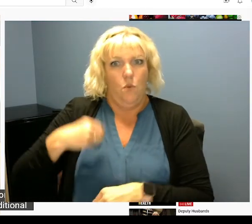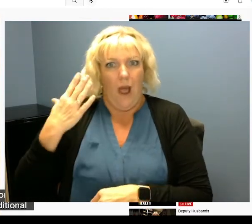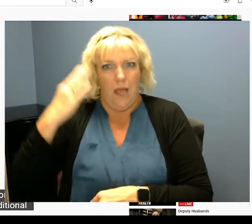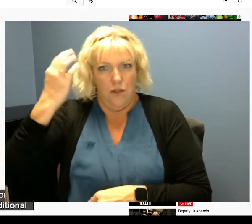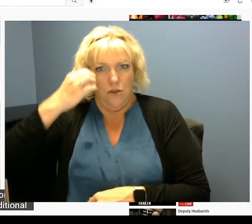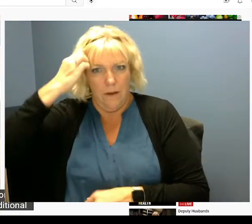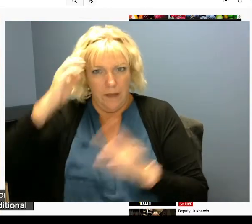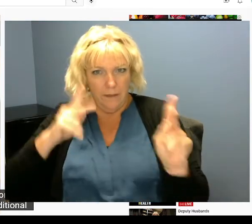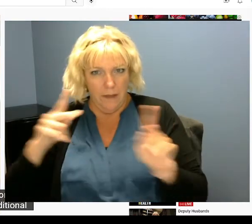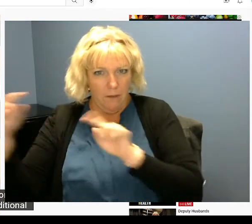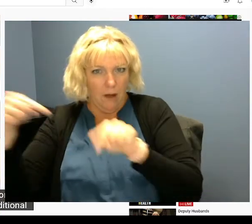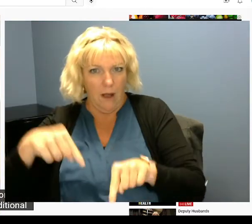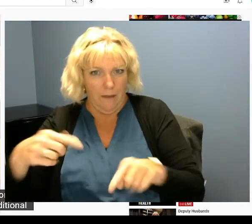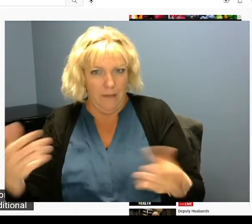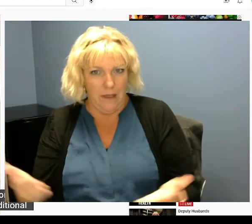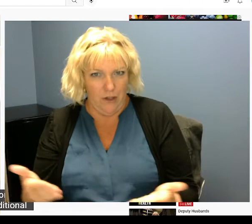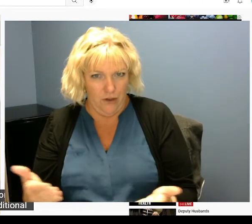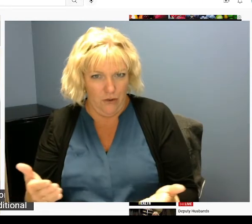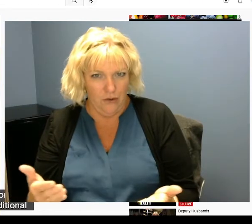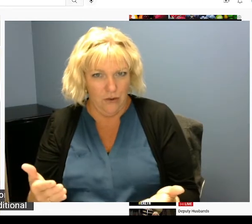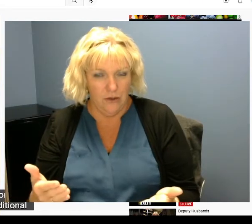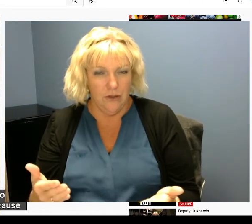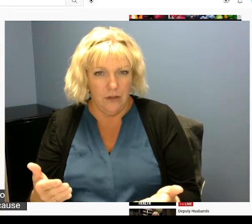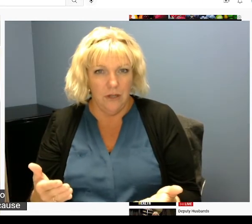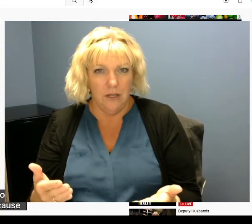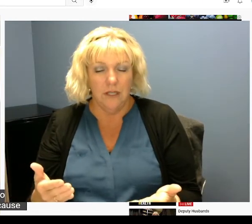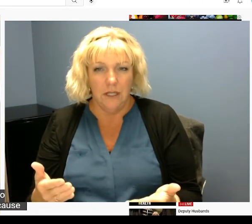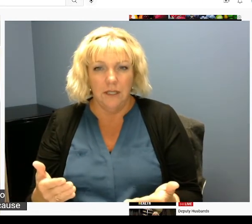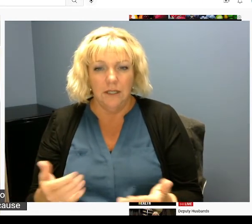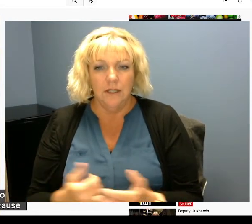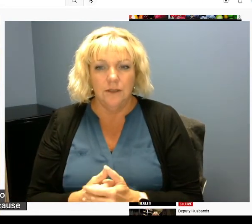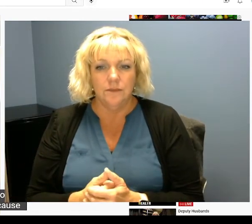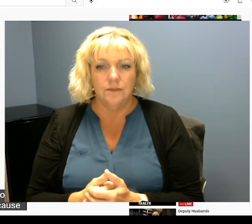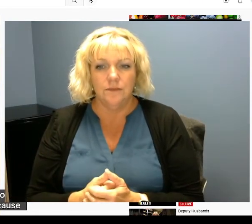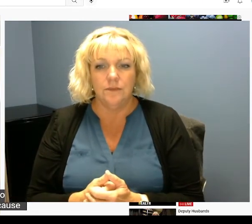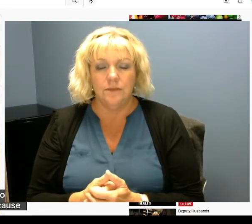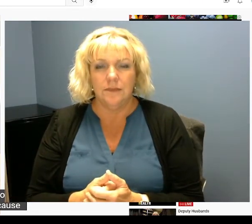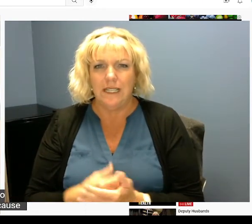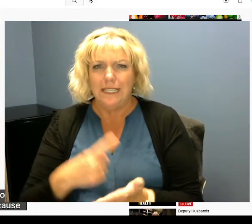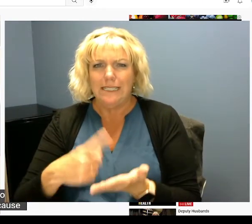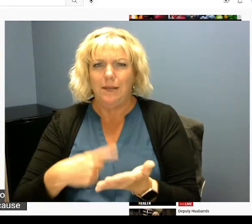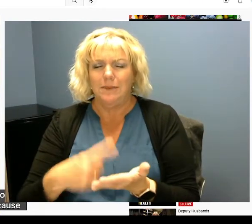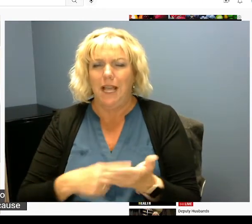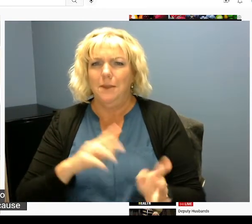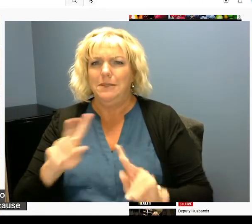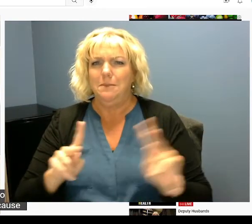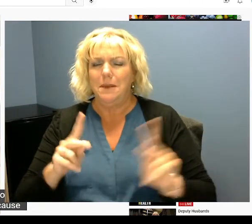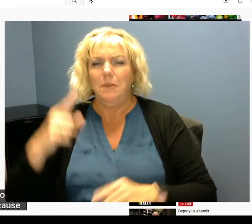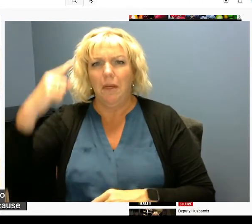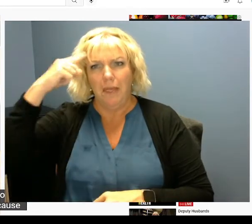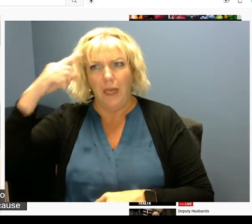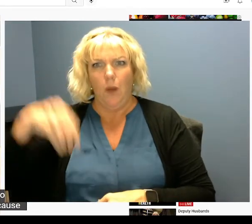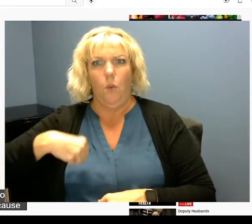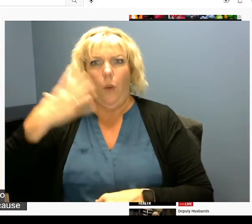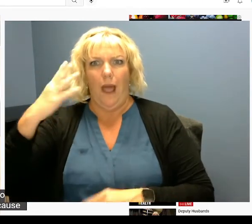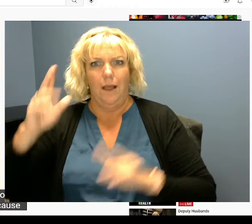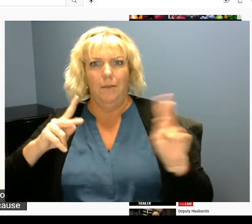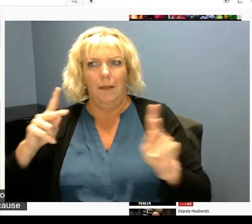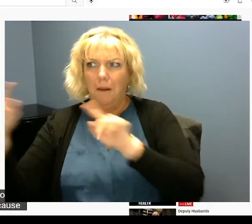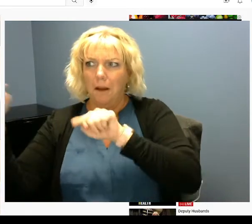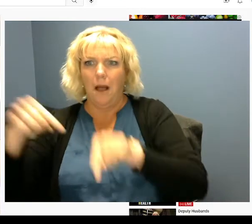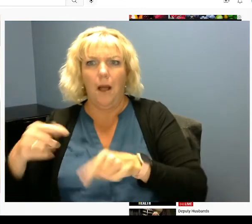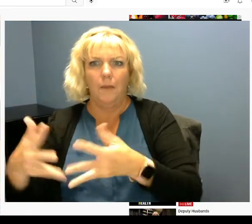it complicates our understanding, or at least our traditional understandings of this idea of discovery. And I'm using that word